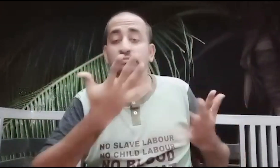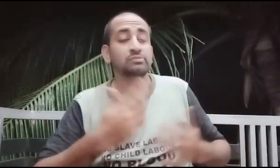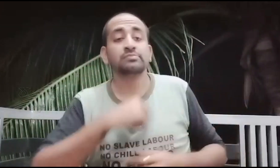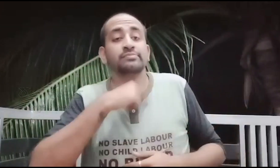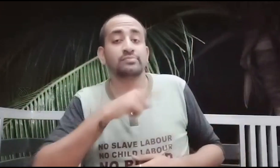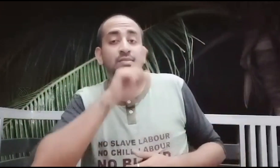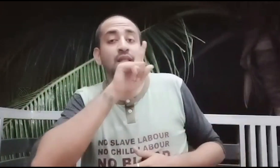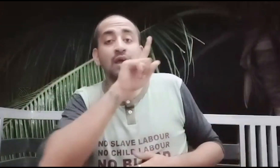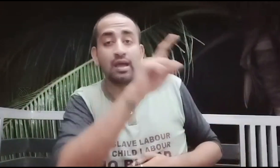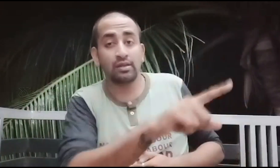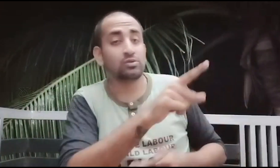The good man said,